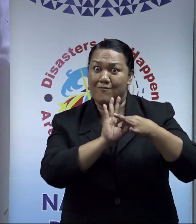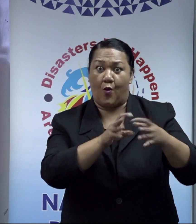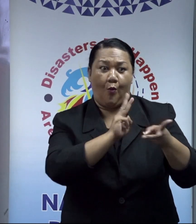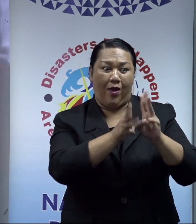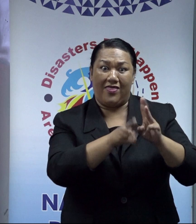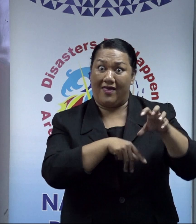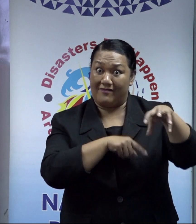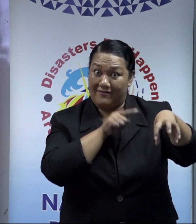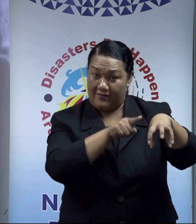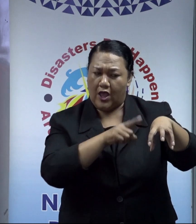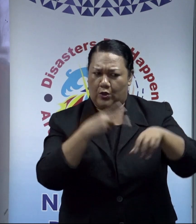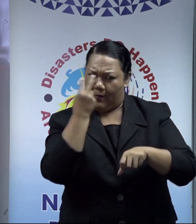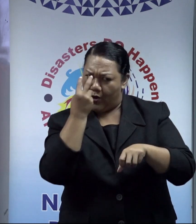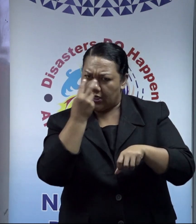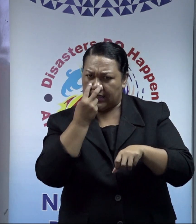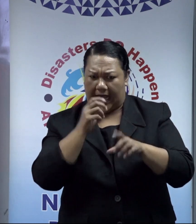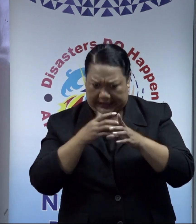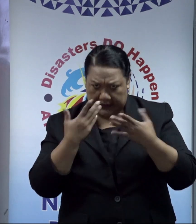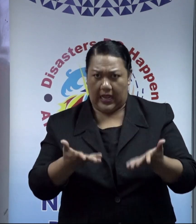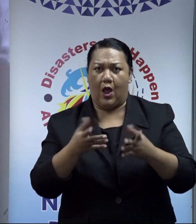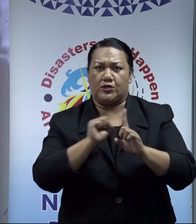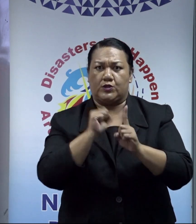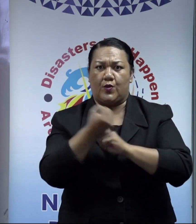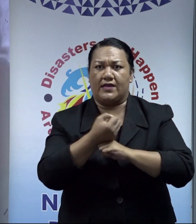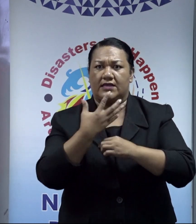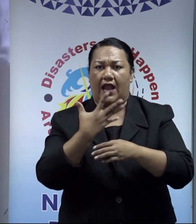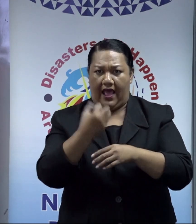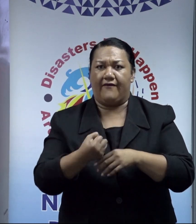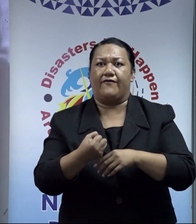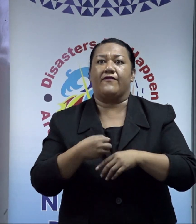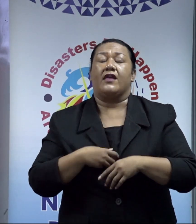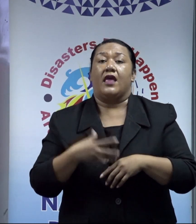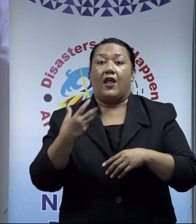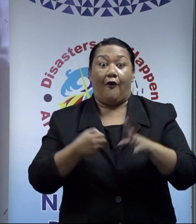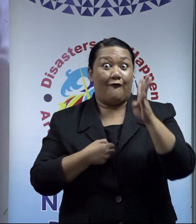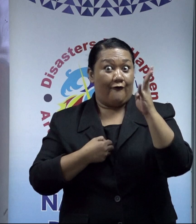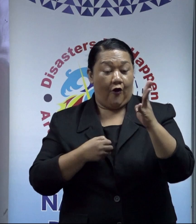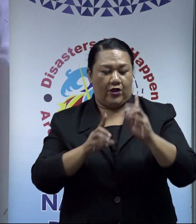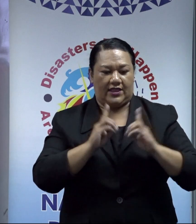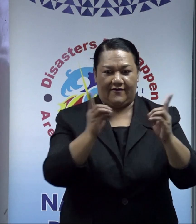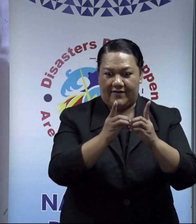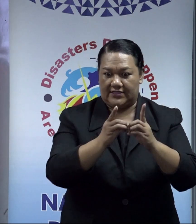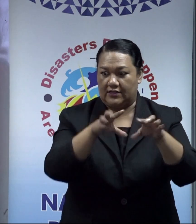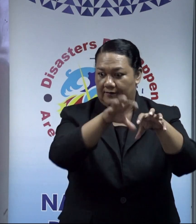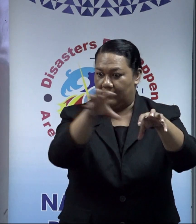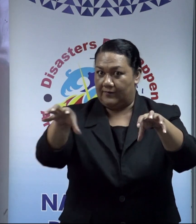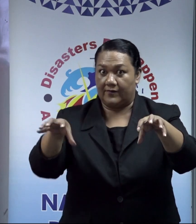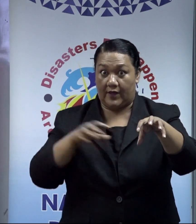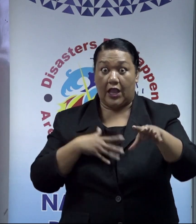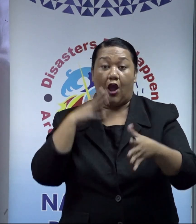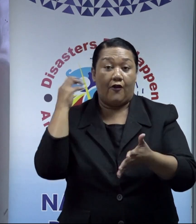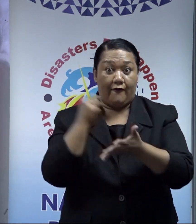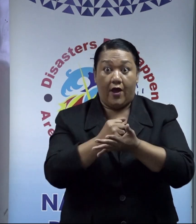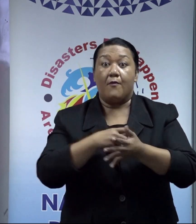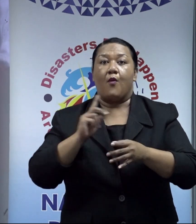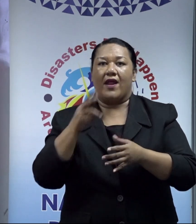current situation. We have also been in regular contacts with our 4 divisional commissioners. And as of this morning, I can confirm that we've